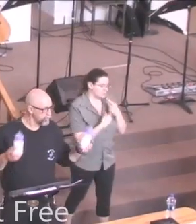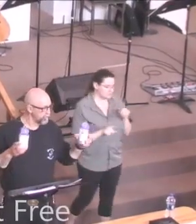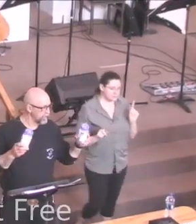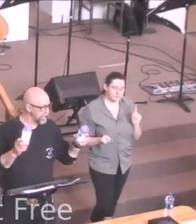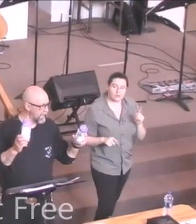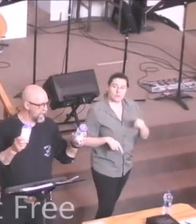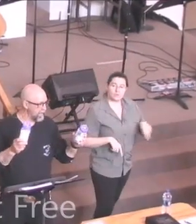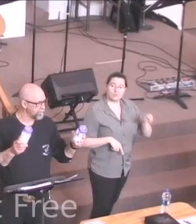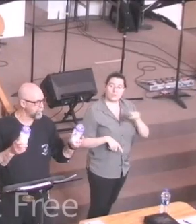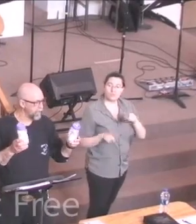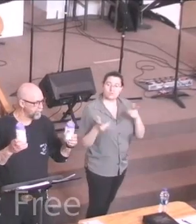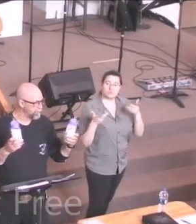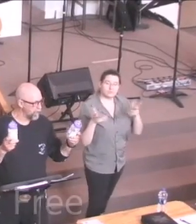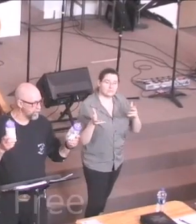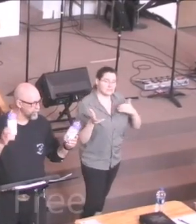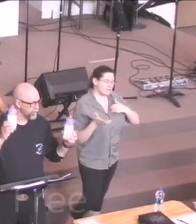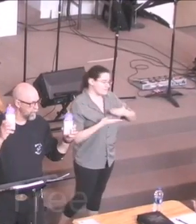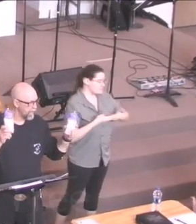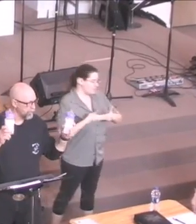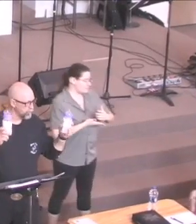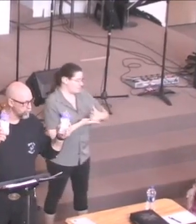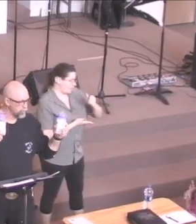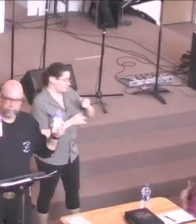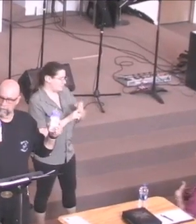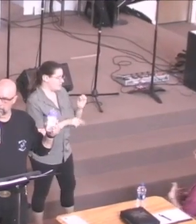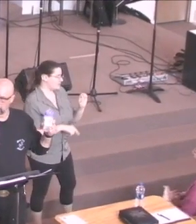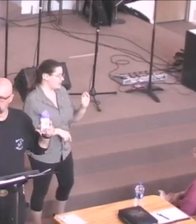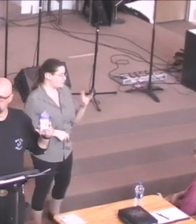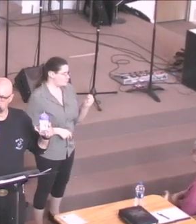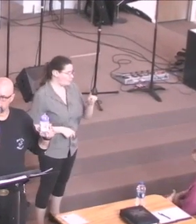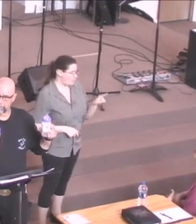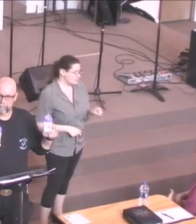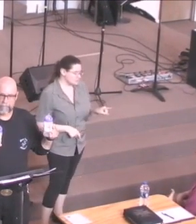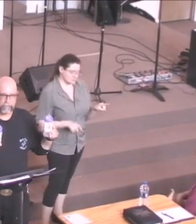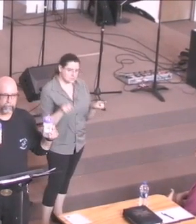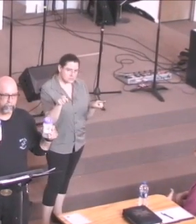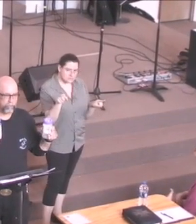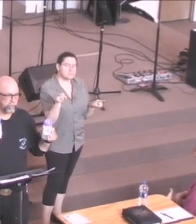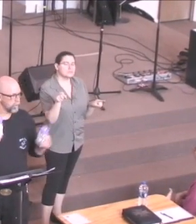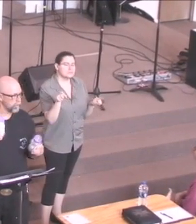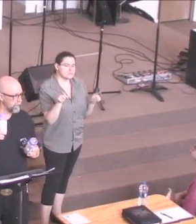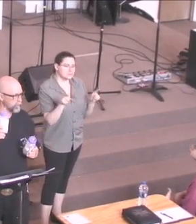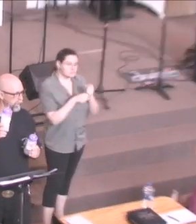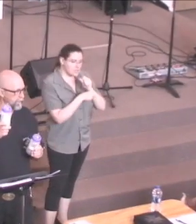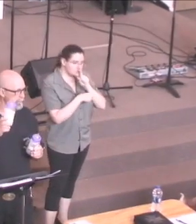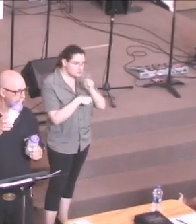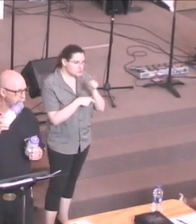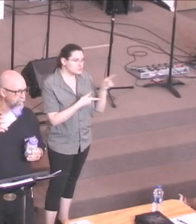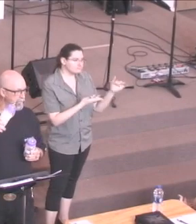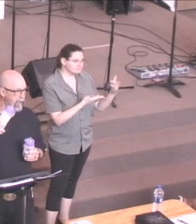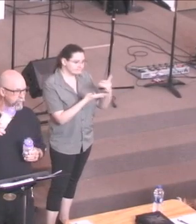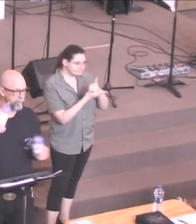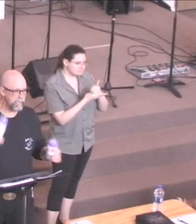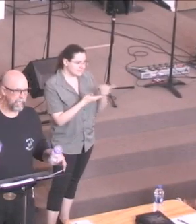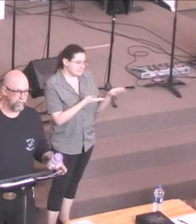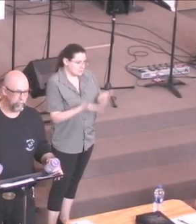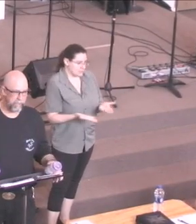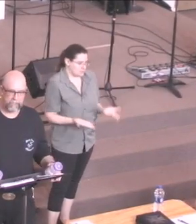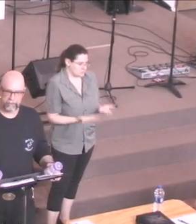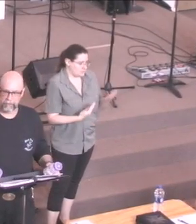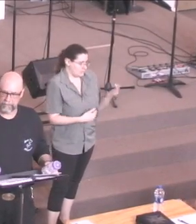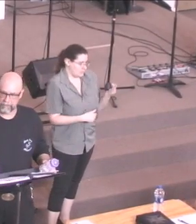So those of you that have the baby bottles from Echoes, make sure that you get them back by Father's